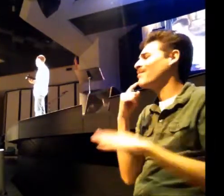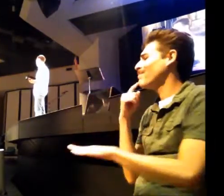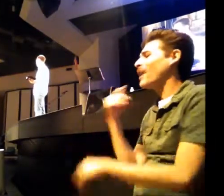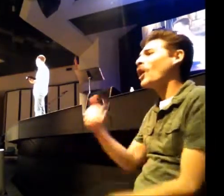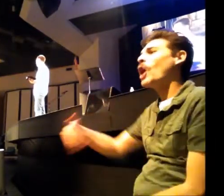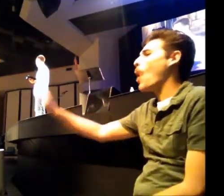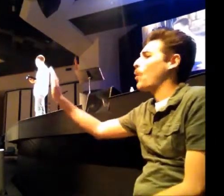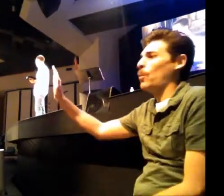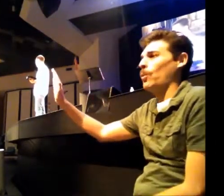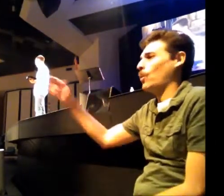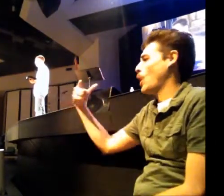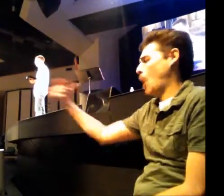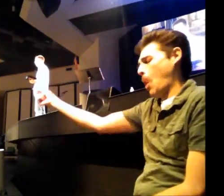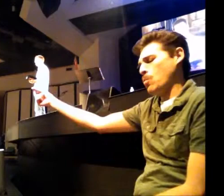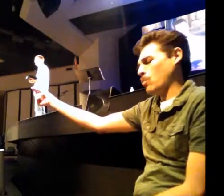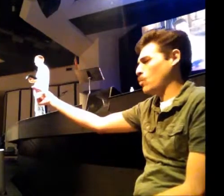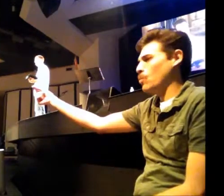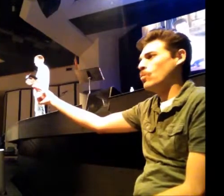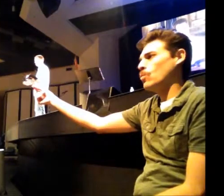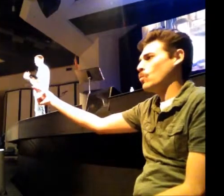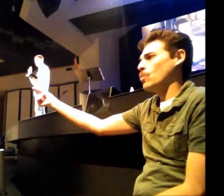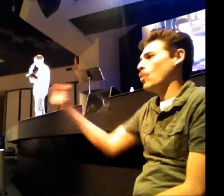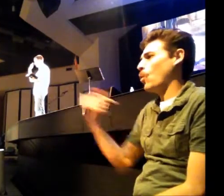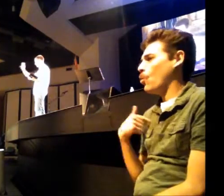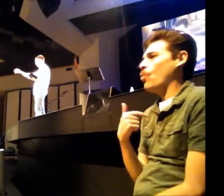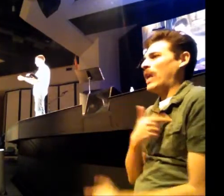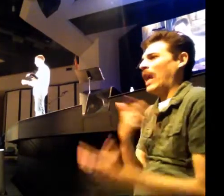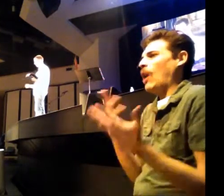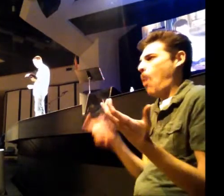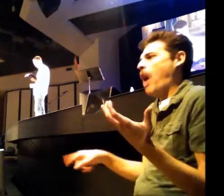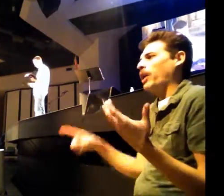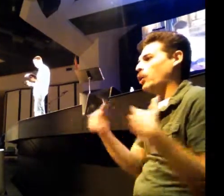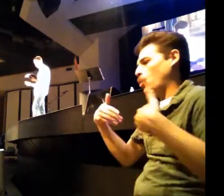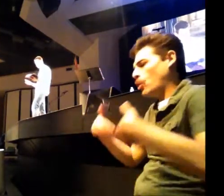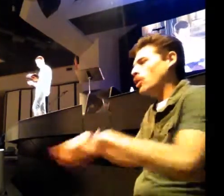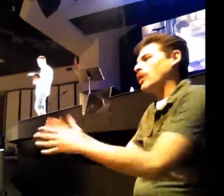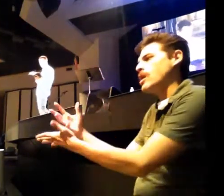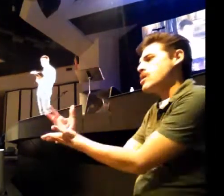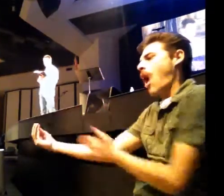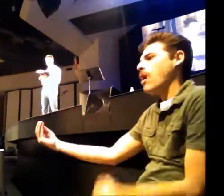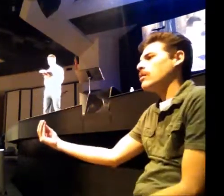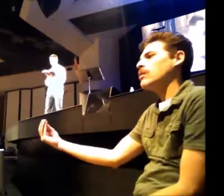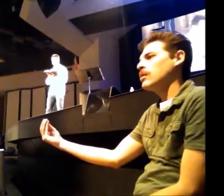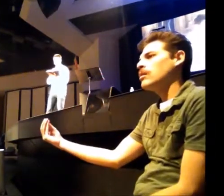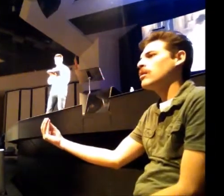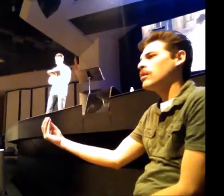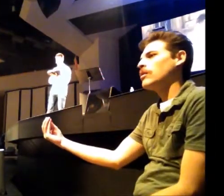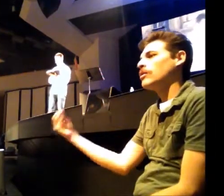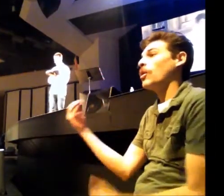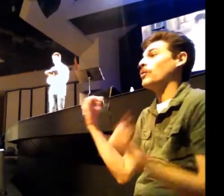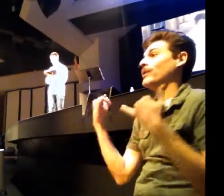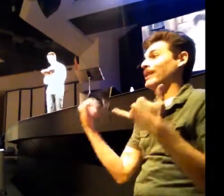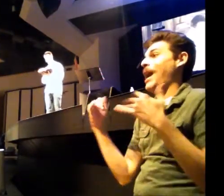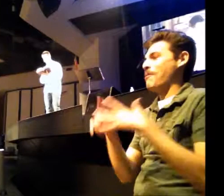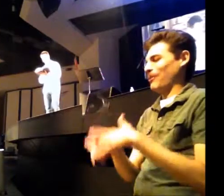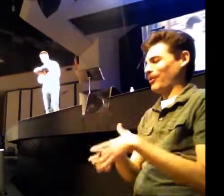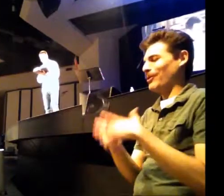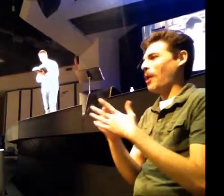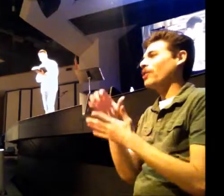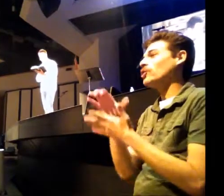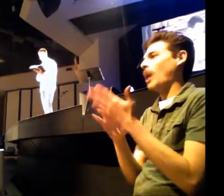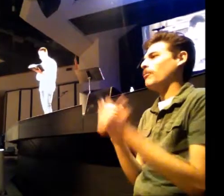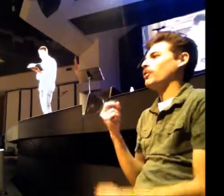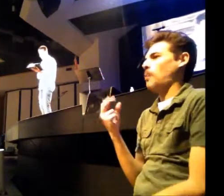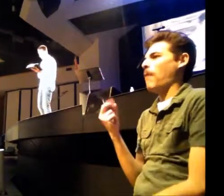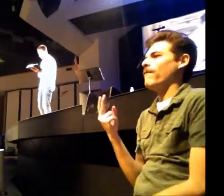go. In fact, the nation wants them out. Just go, take your people and leave. That's where we find ourselves, Exodus chapter 12, verse 33.